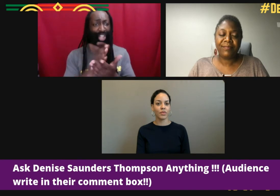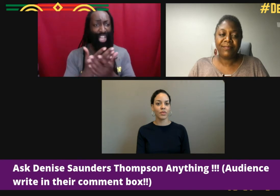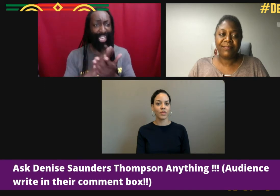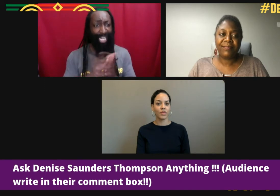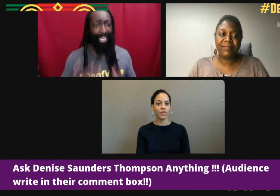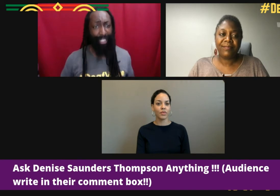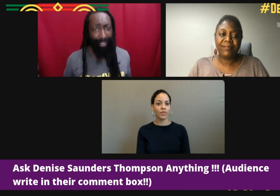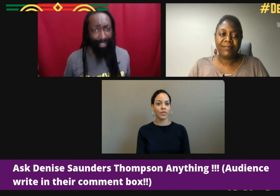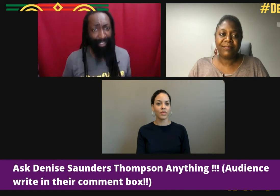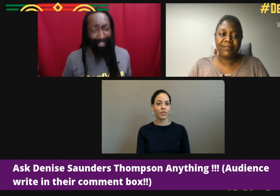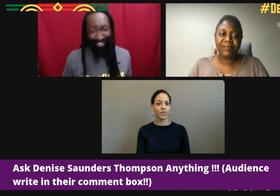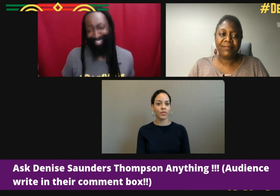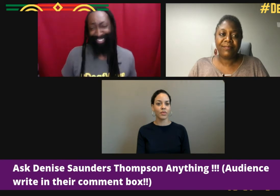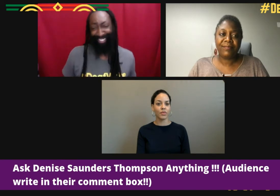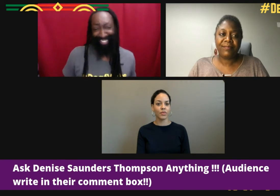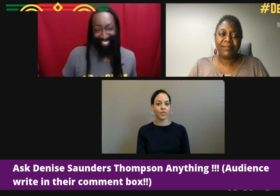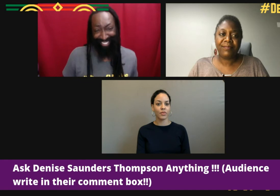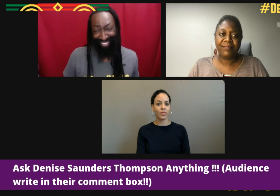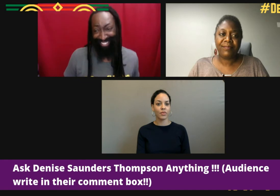You know,